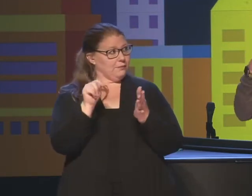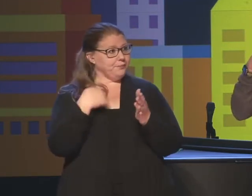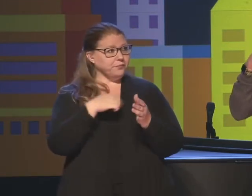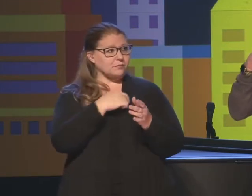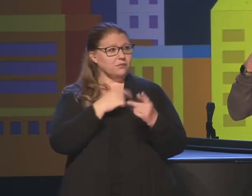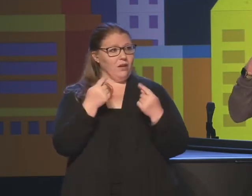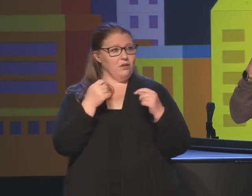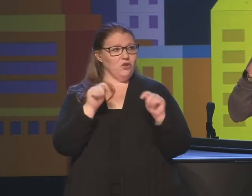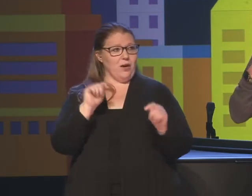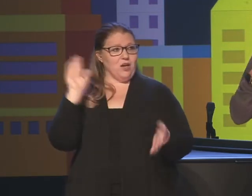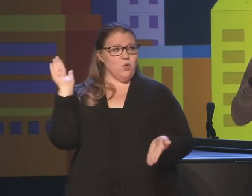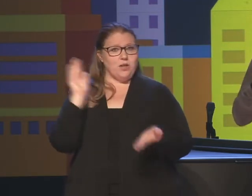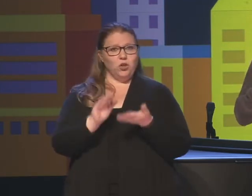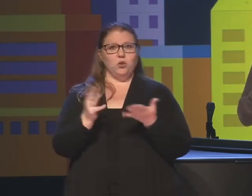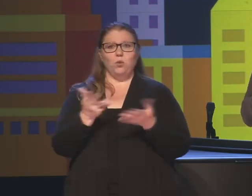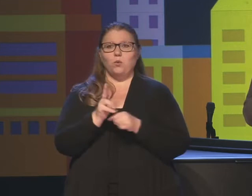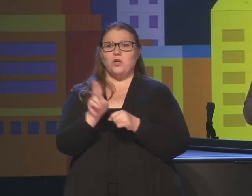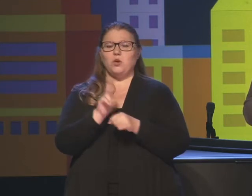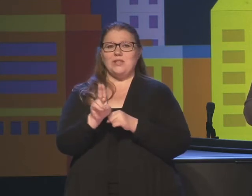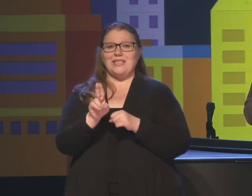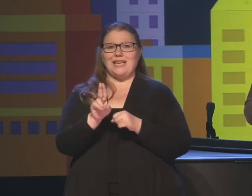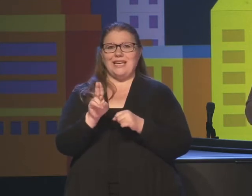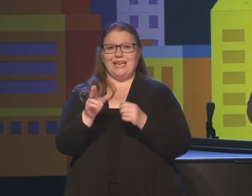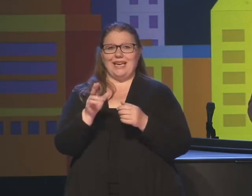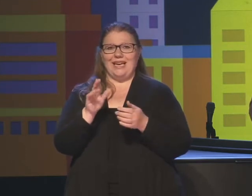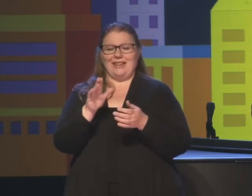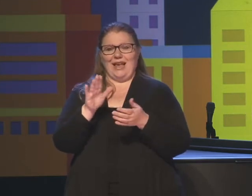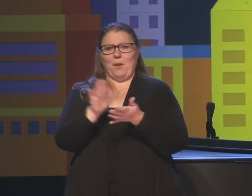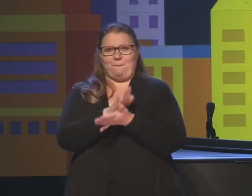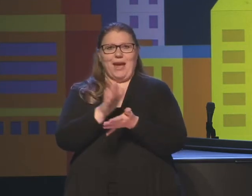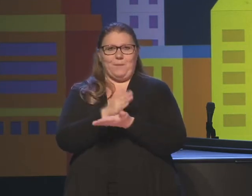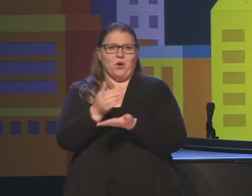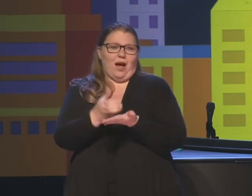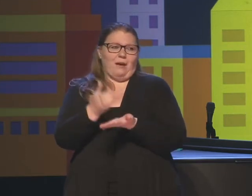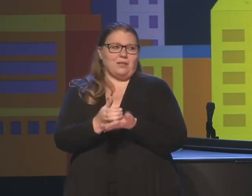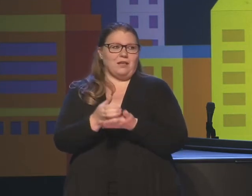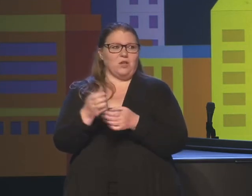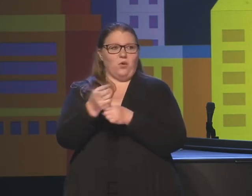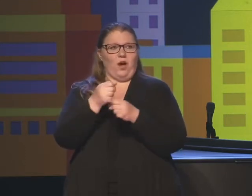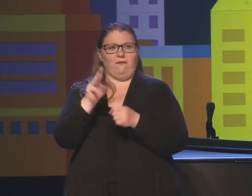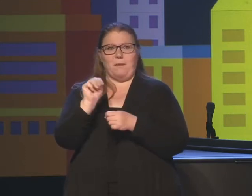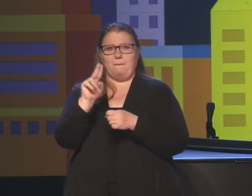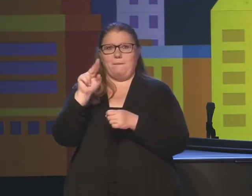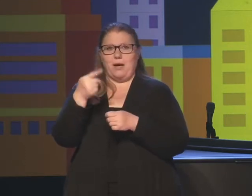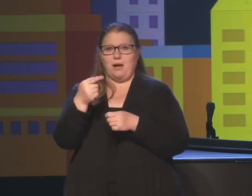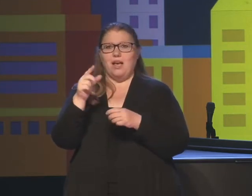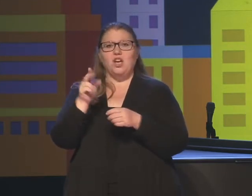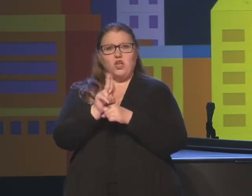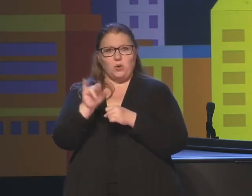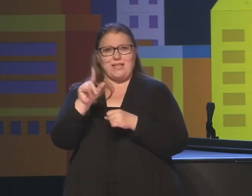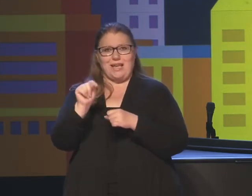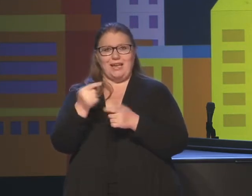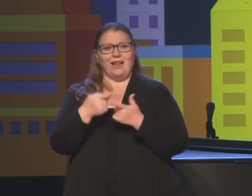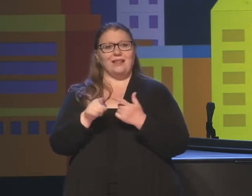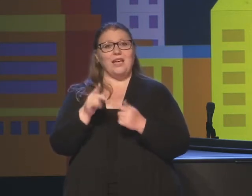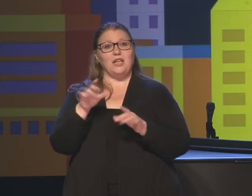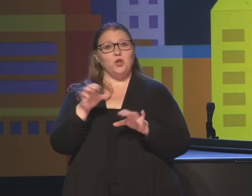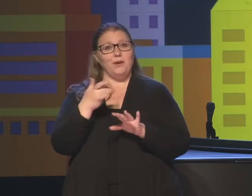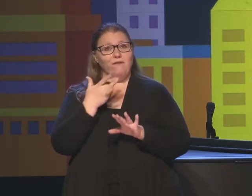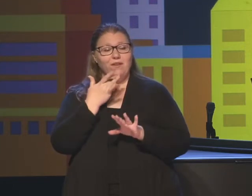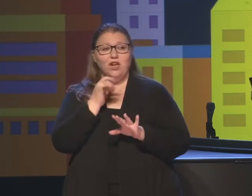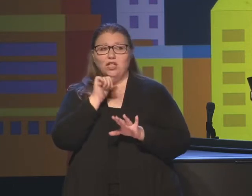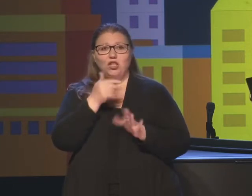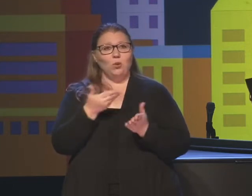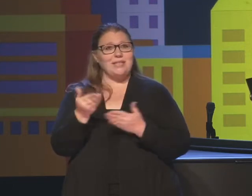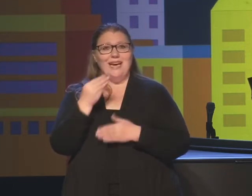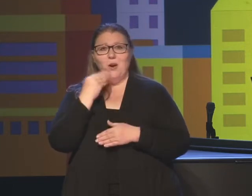to reduce what we're using in paper consumption here. So the coffee mugs are out there. Use the coffee mug and then do me a favor. Don't